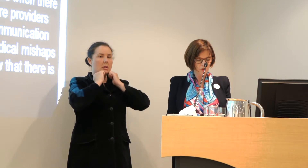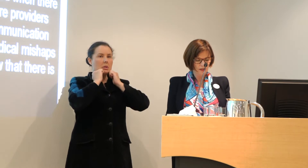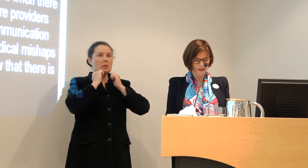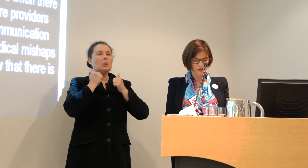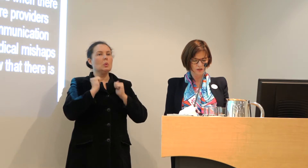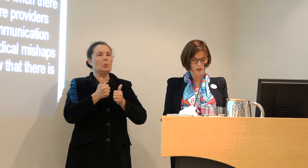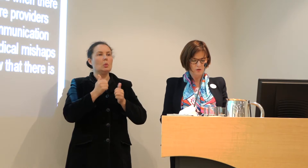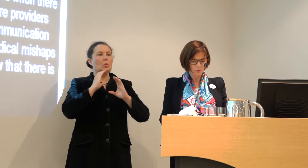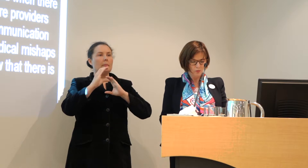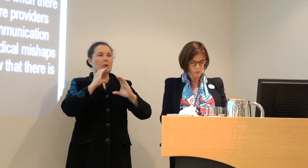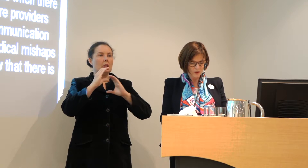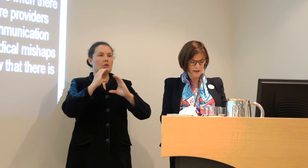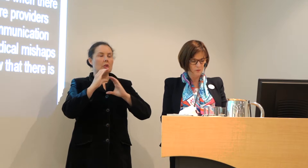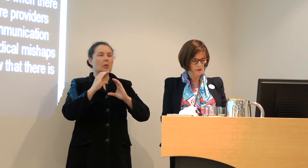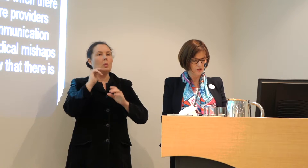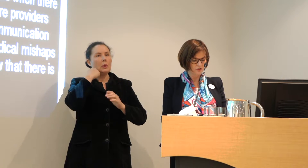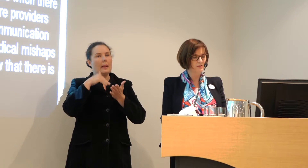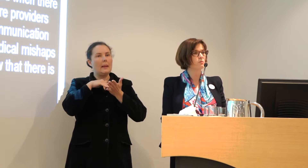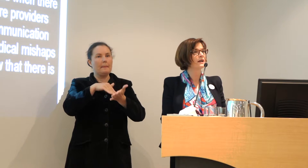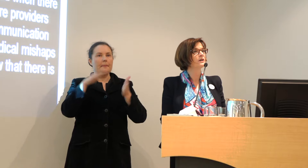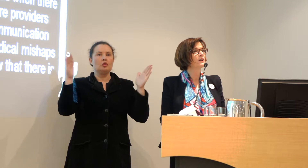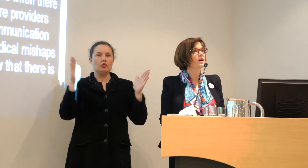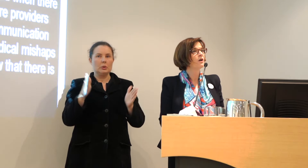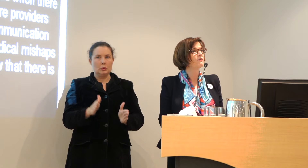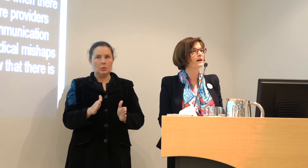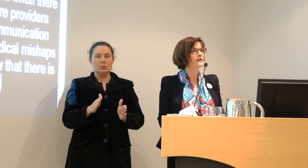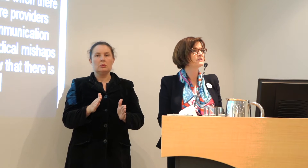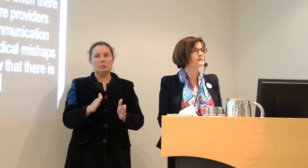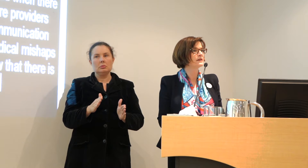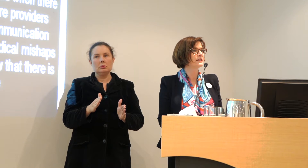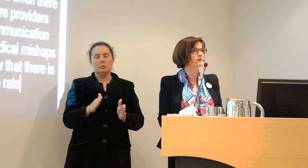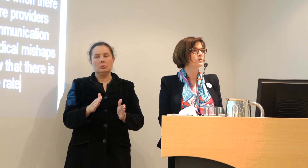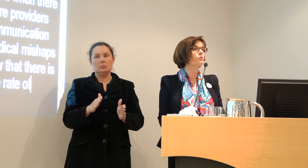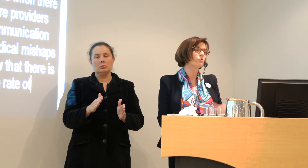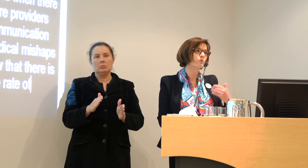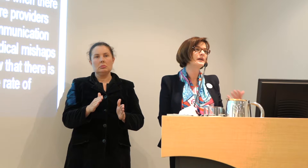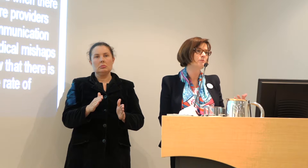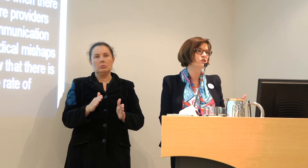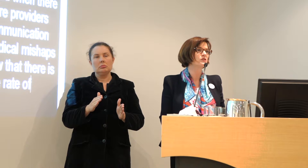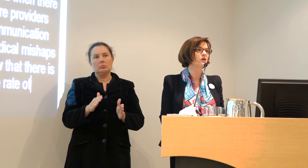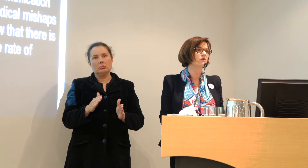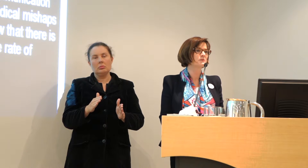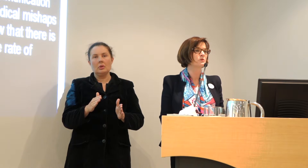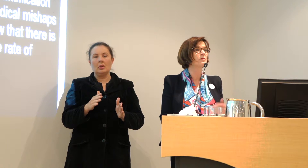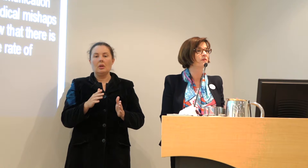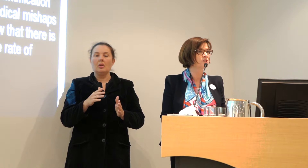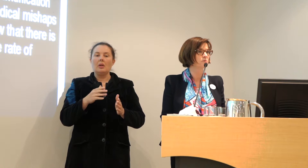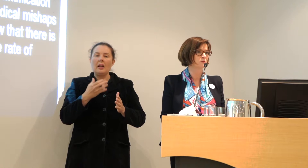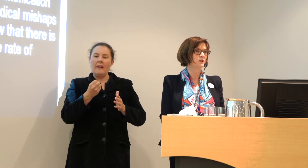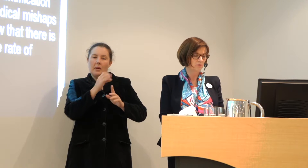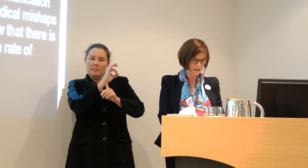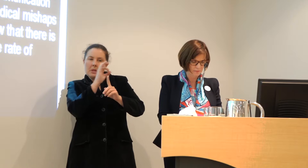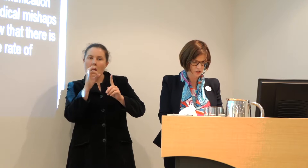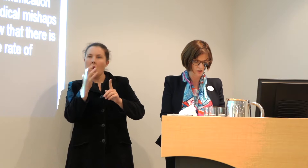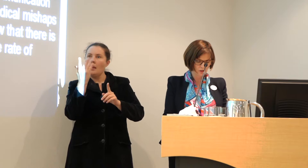good communication will help reduce the rate of unnecessary or readmission to hospital,